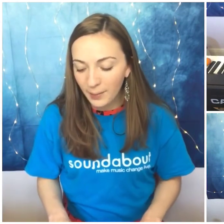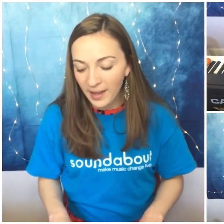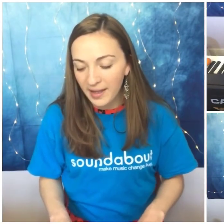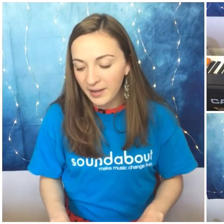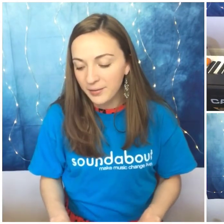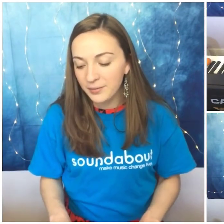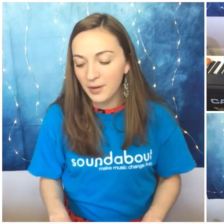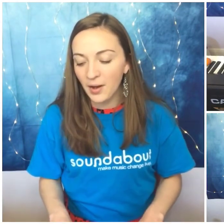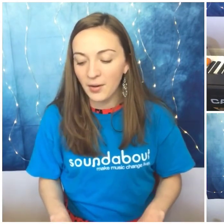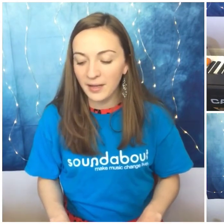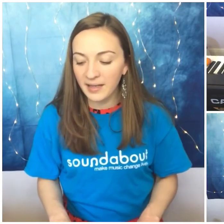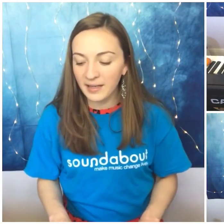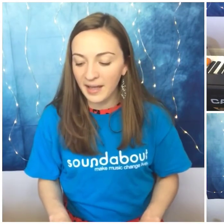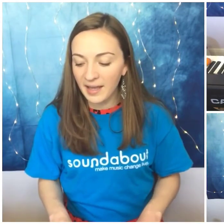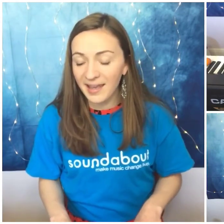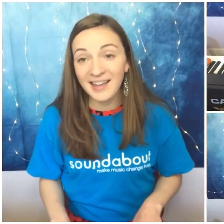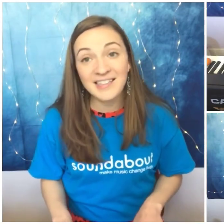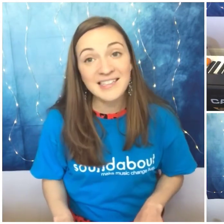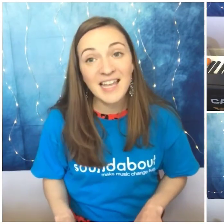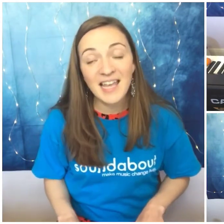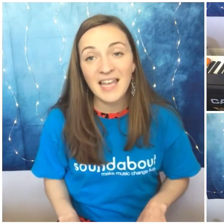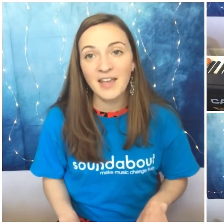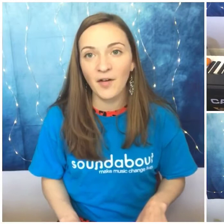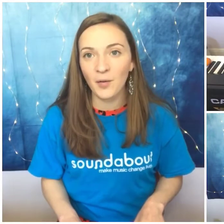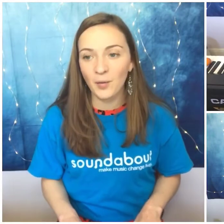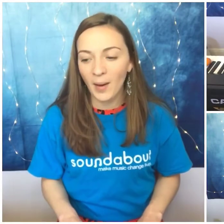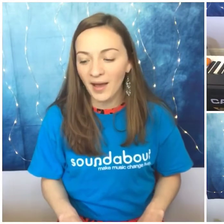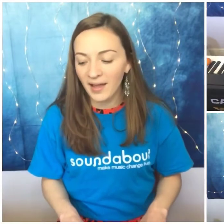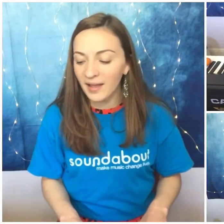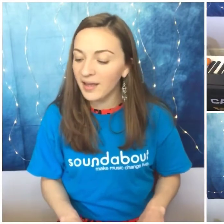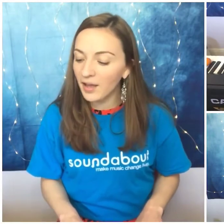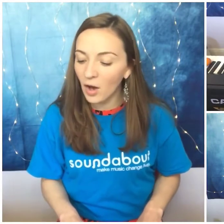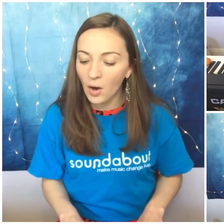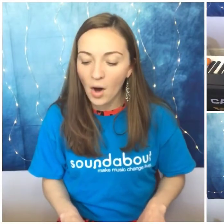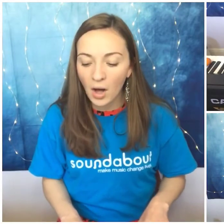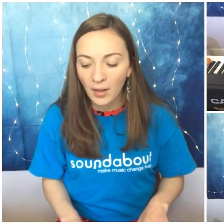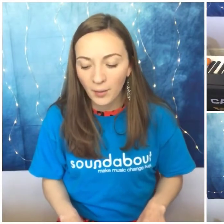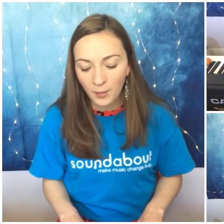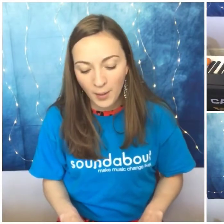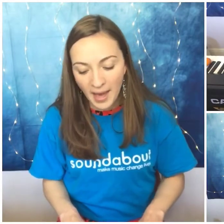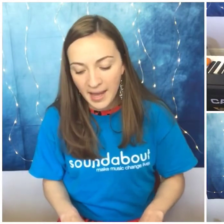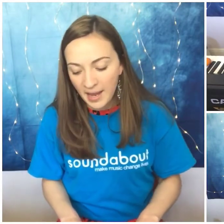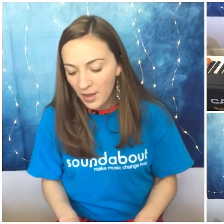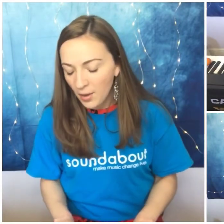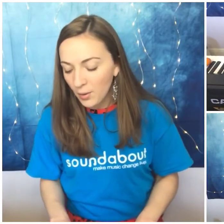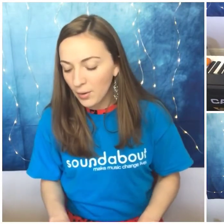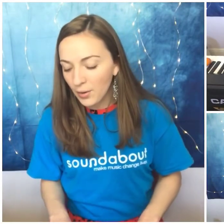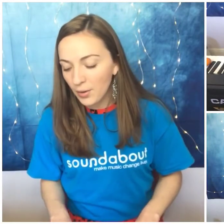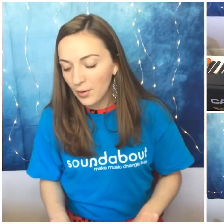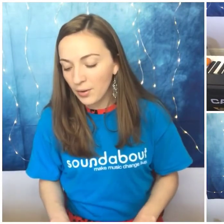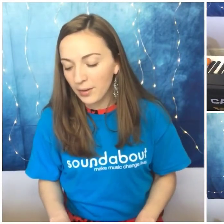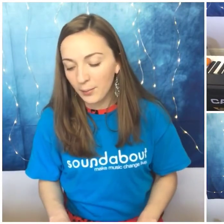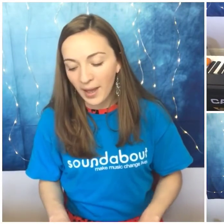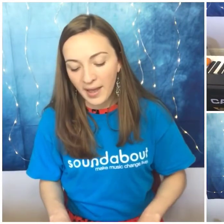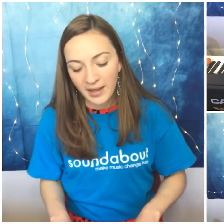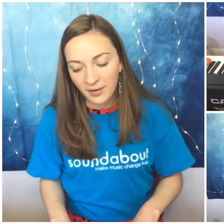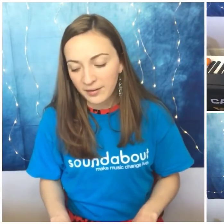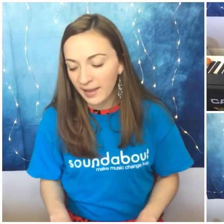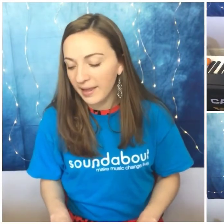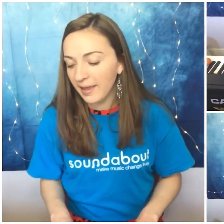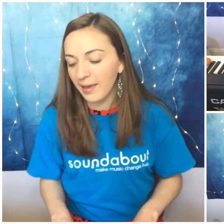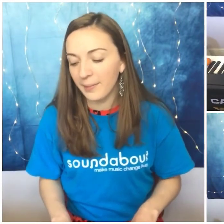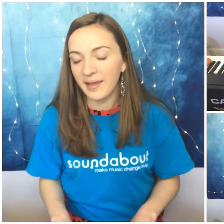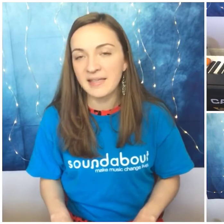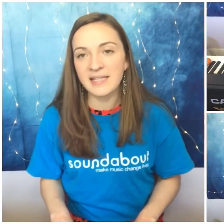Haul away, you rolling kings, heave away, haul away, haul away,